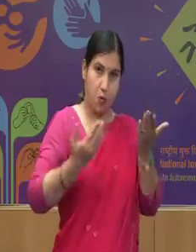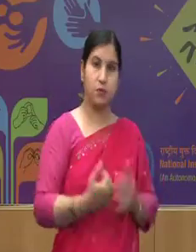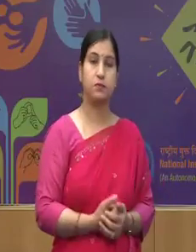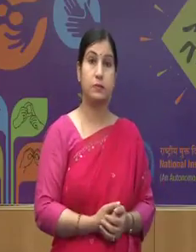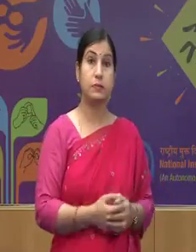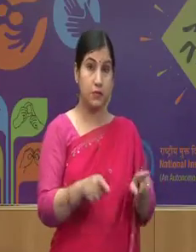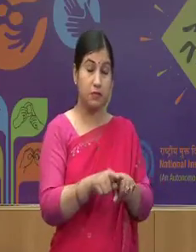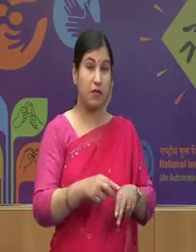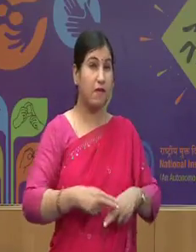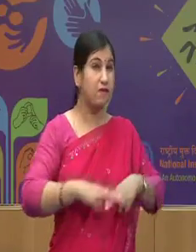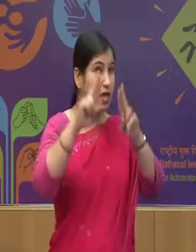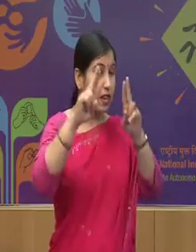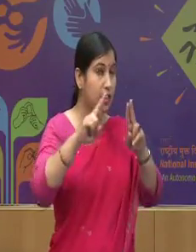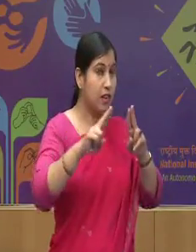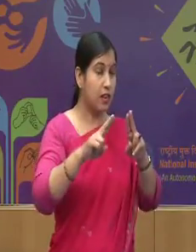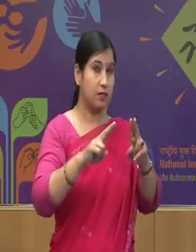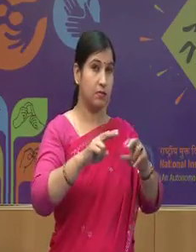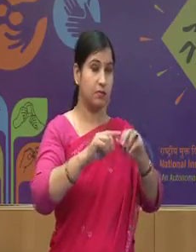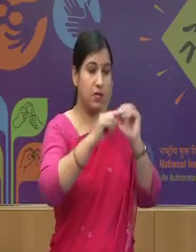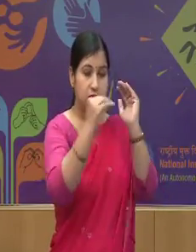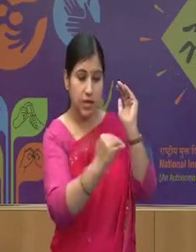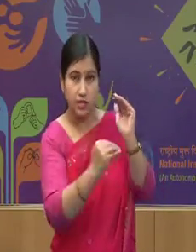And during the final stage of Second World War,